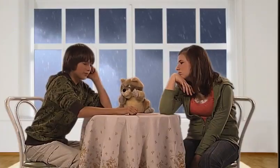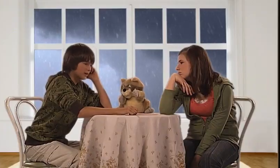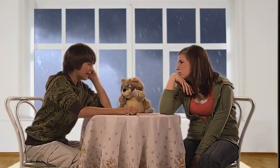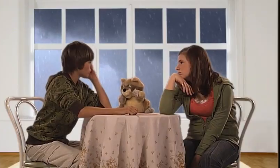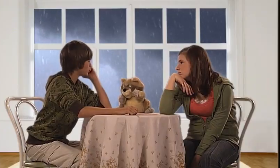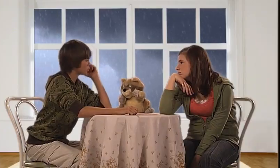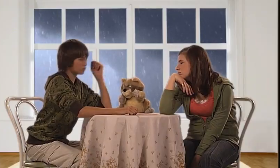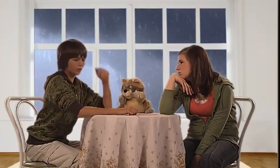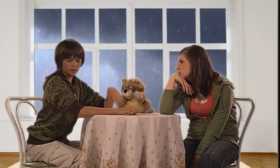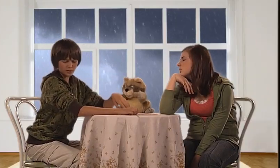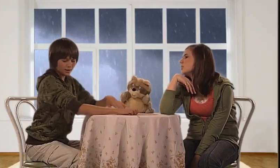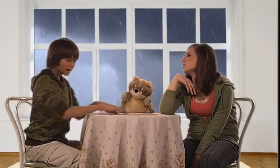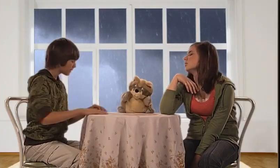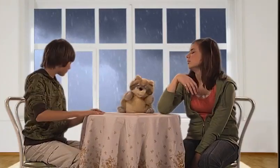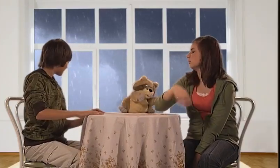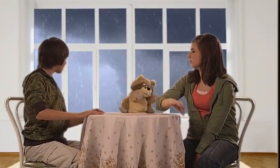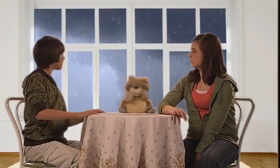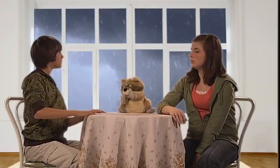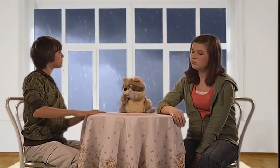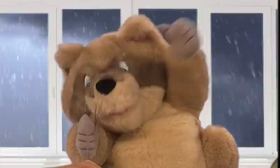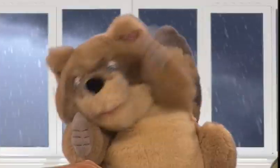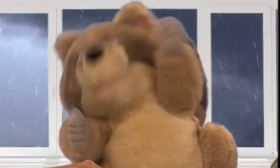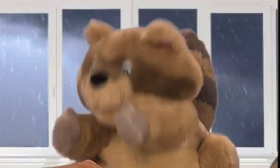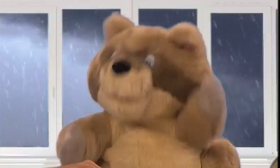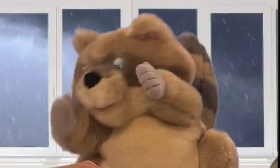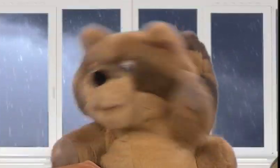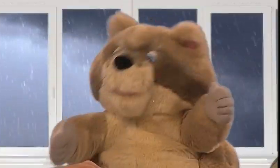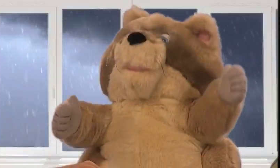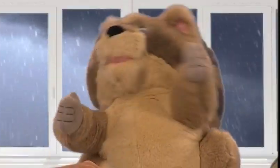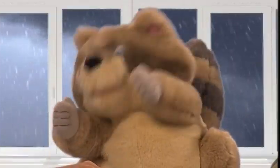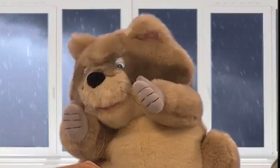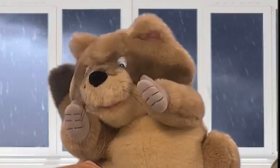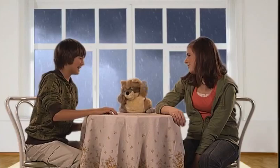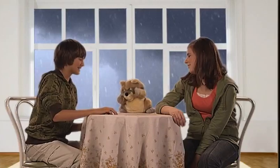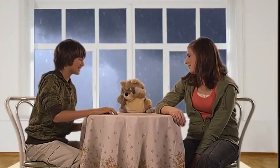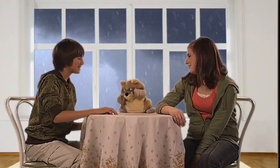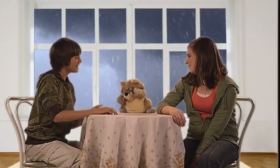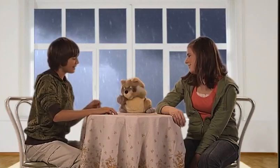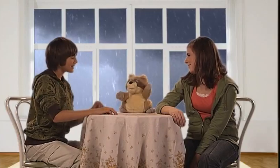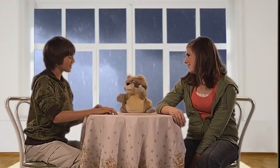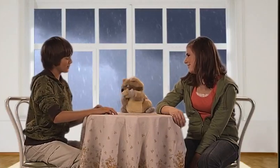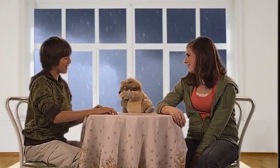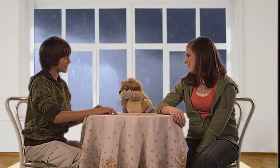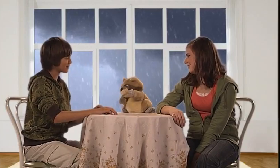Now, where is my umbrella? Umbrella? Yes. Listen, Rascal.